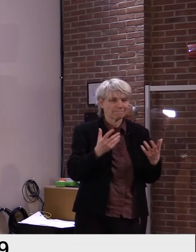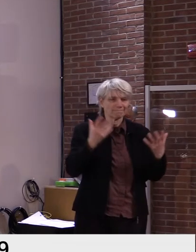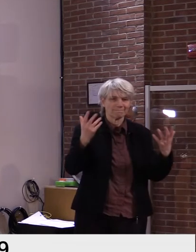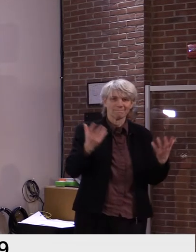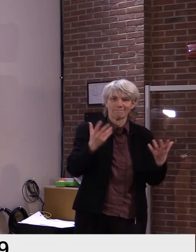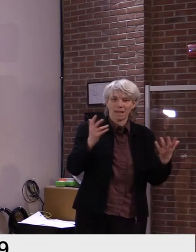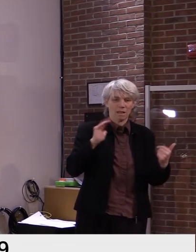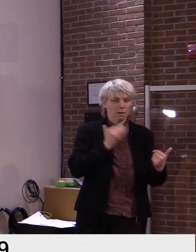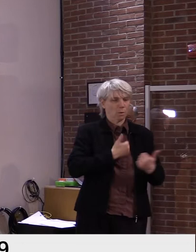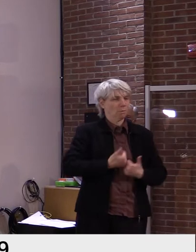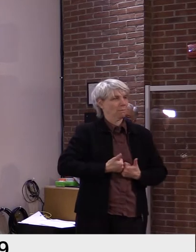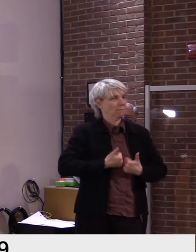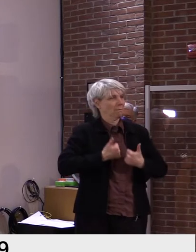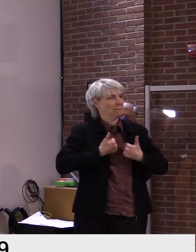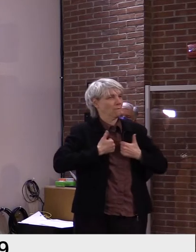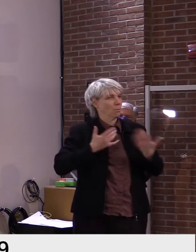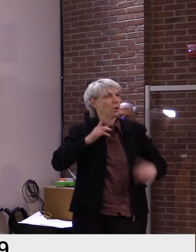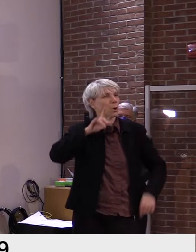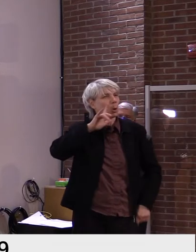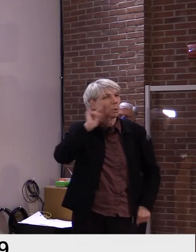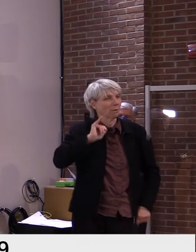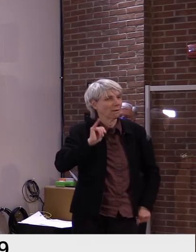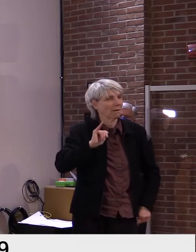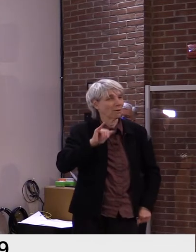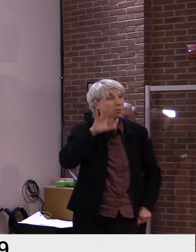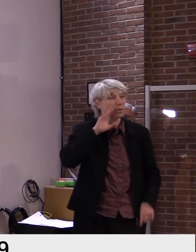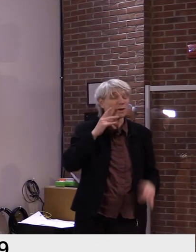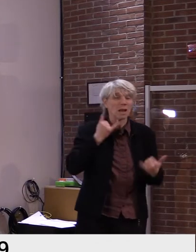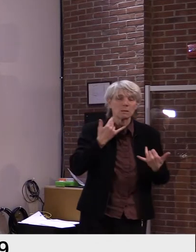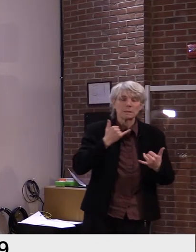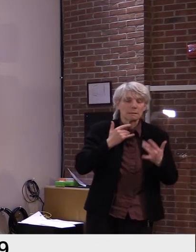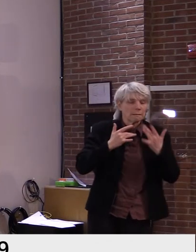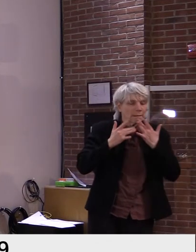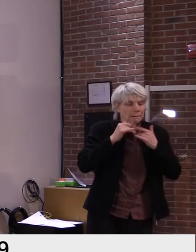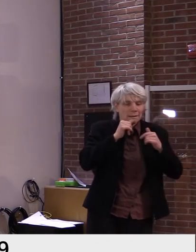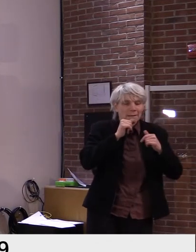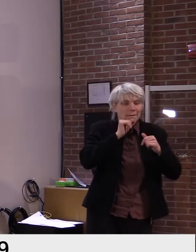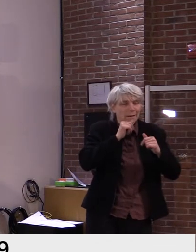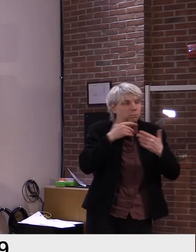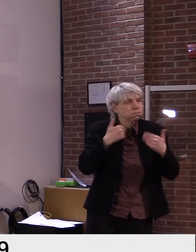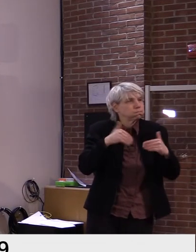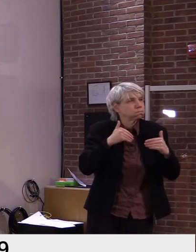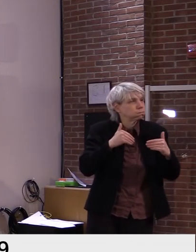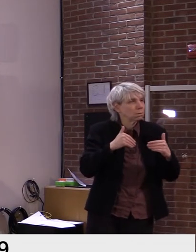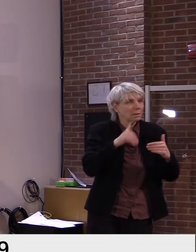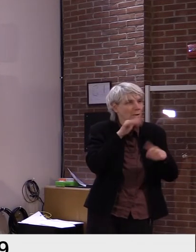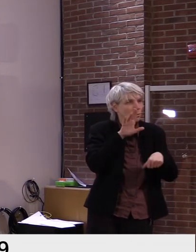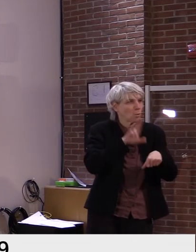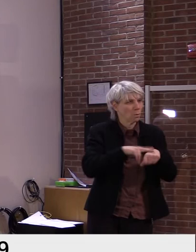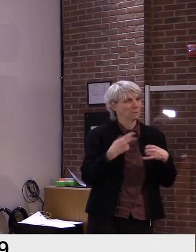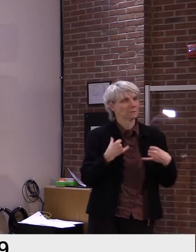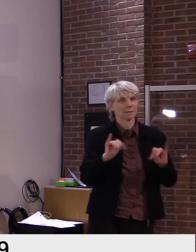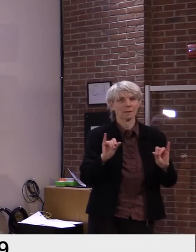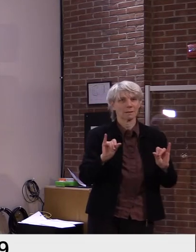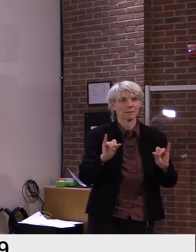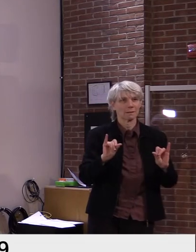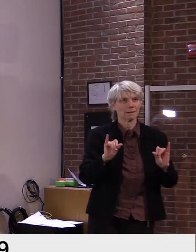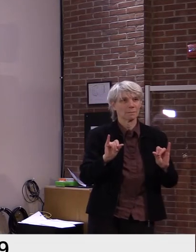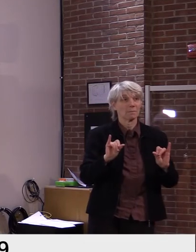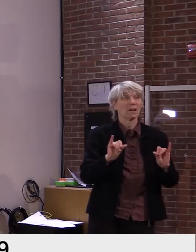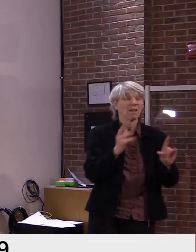life as compared to the present time, especially given the fact that